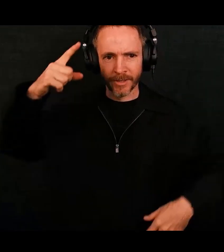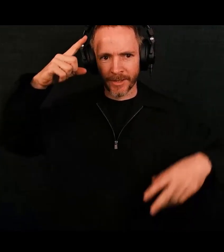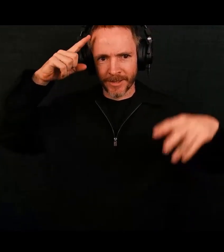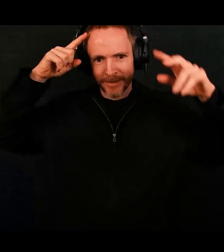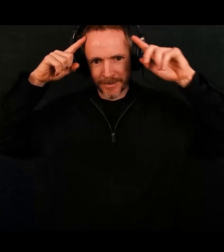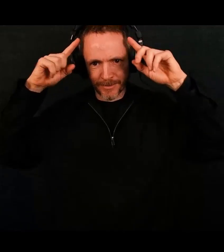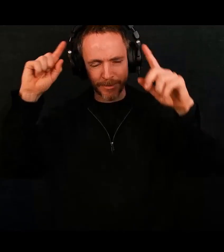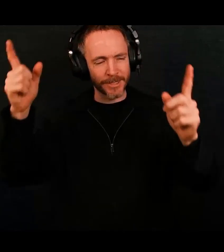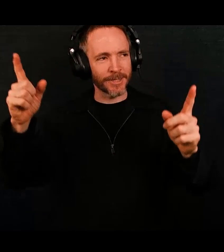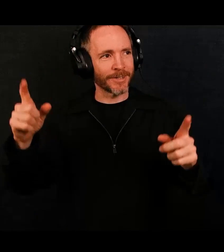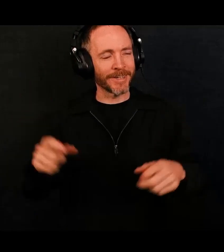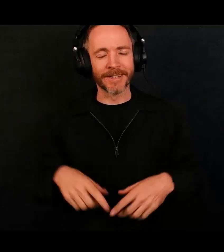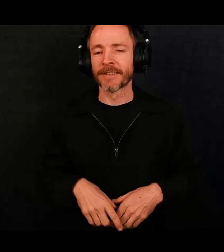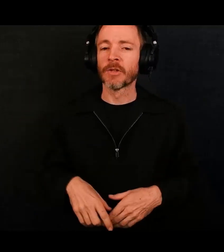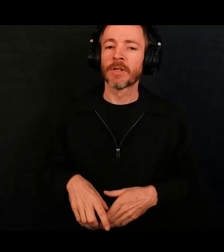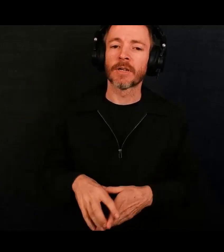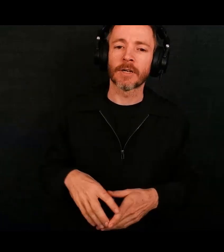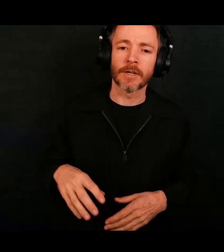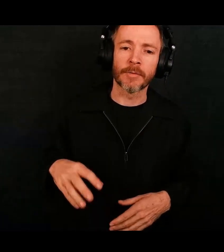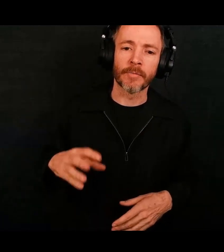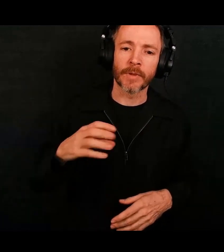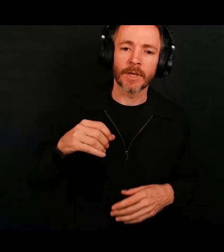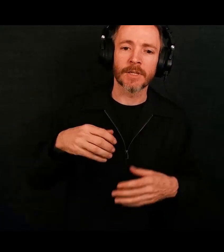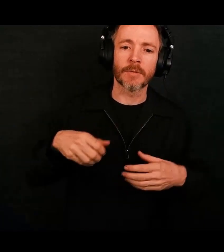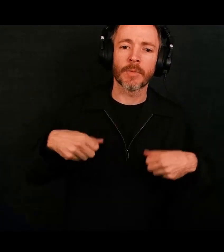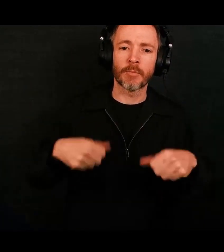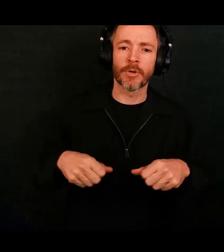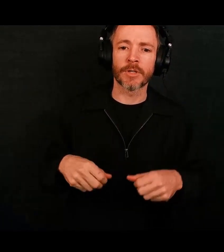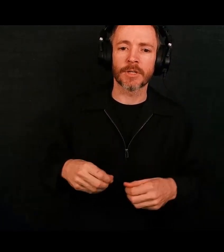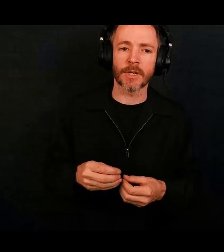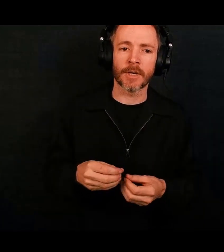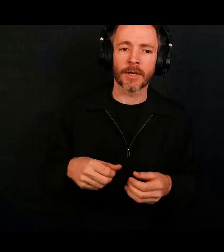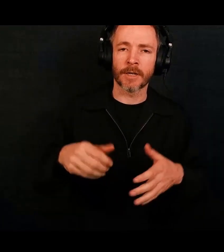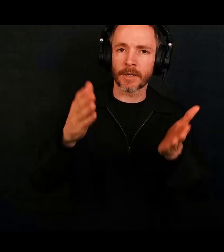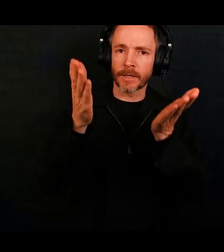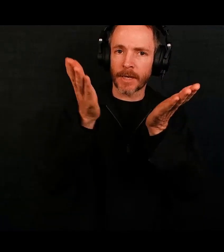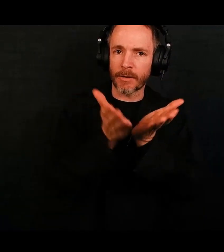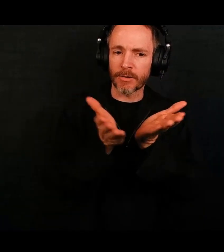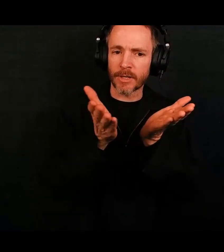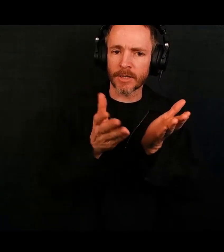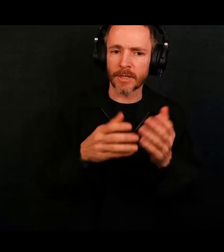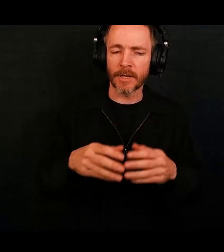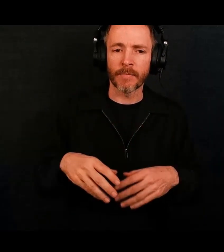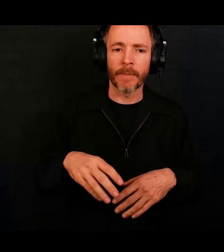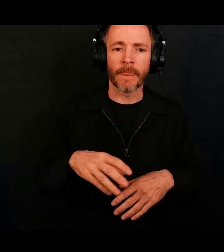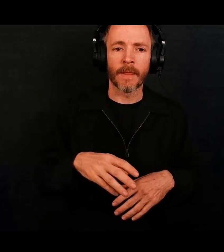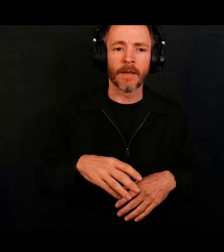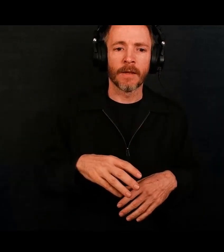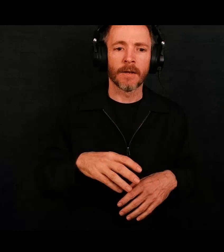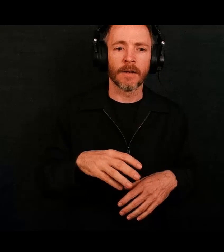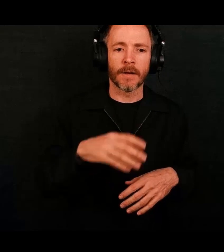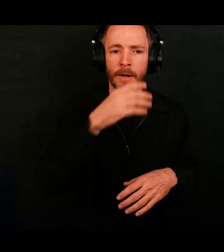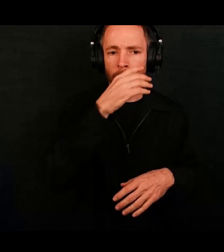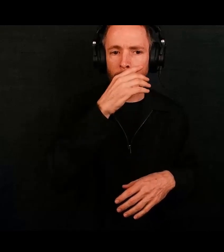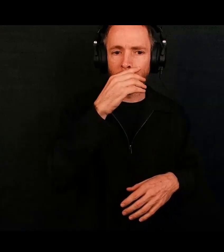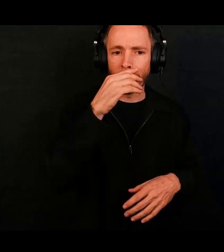hole wizard because it puts countersinks in it,